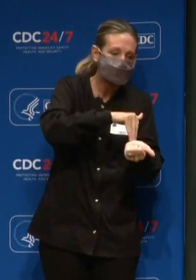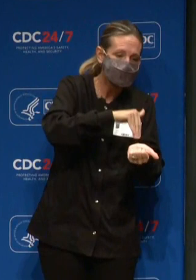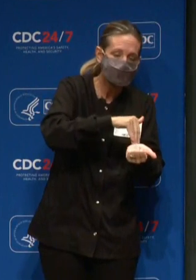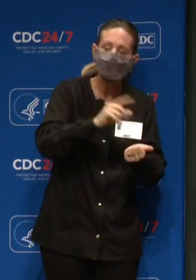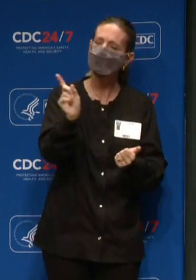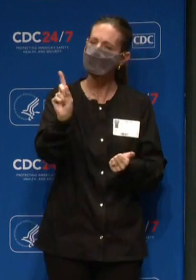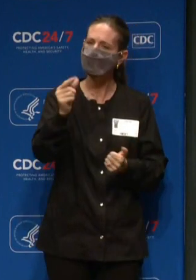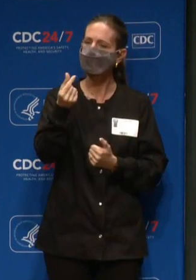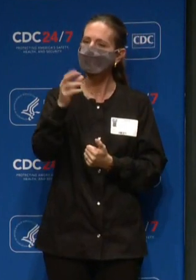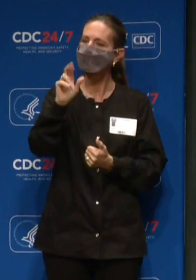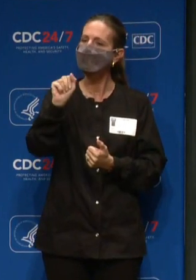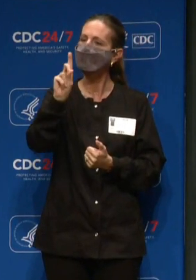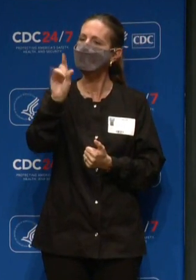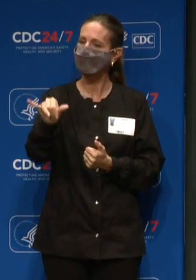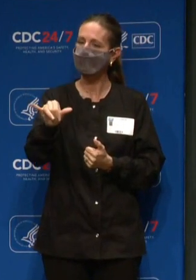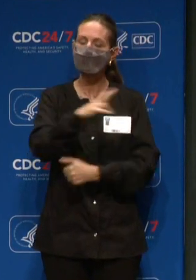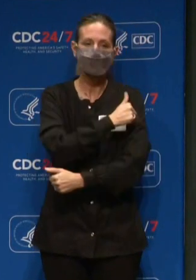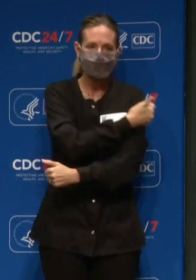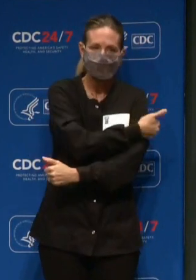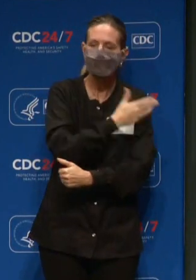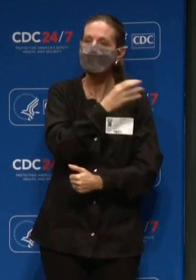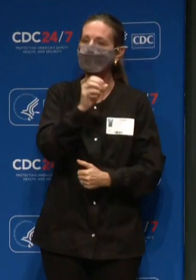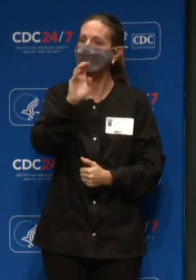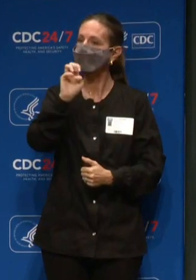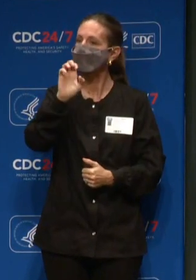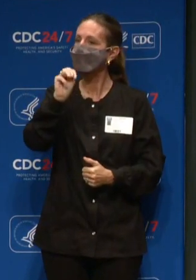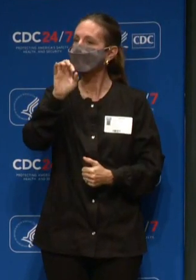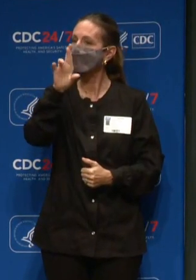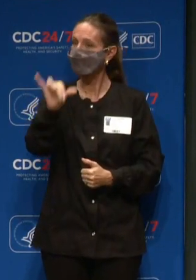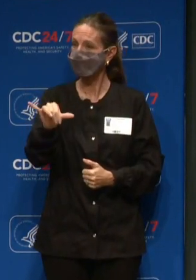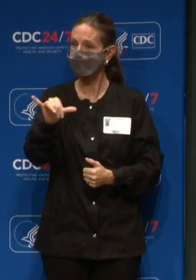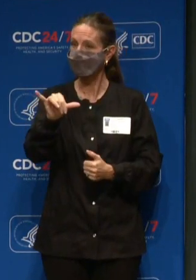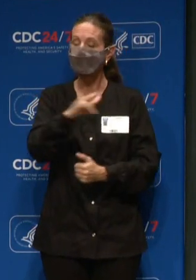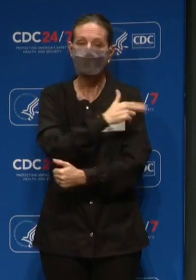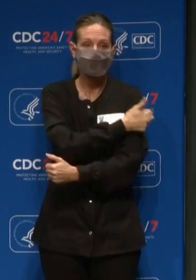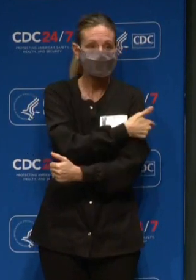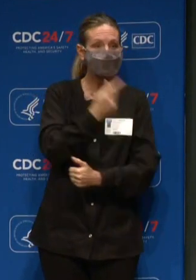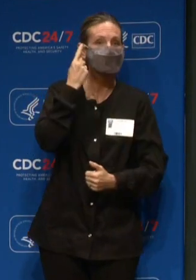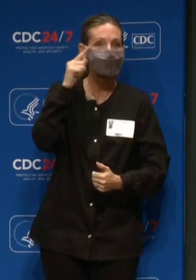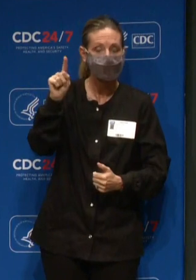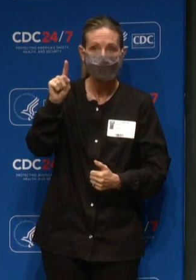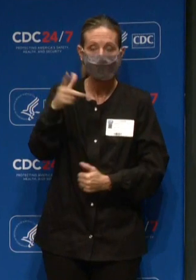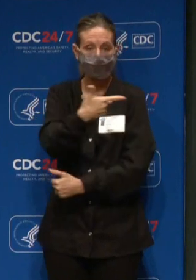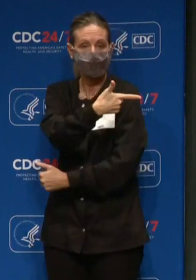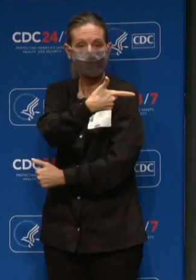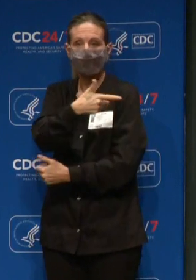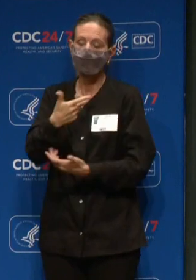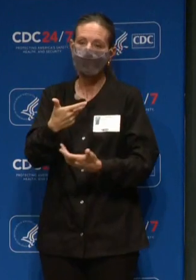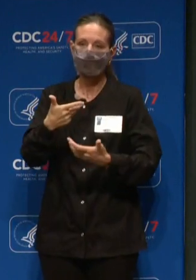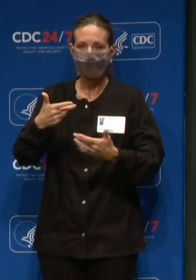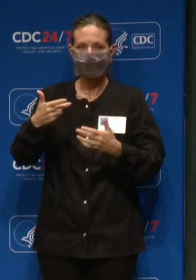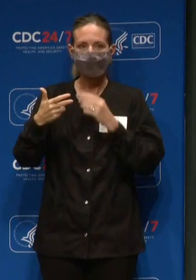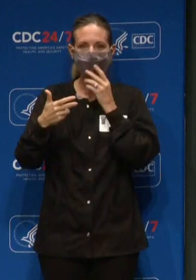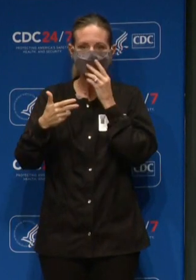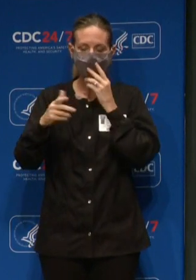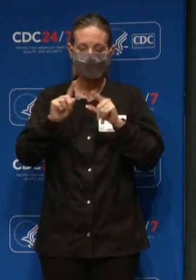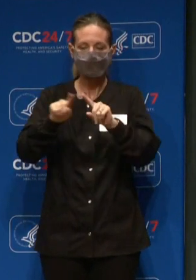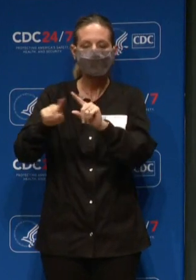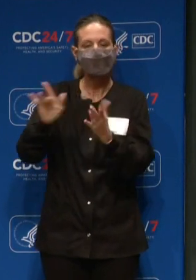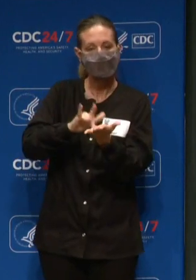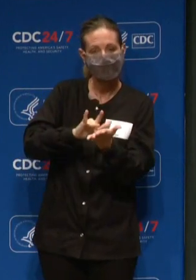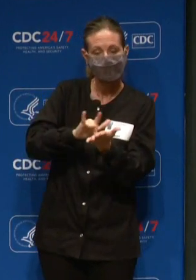University Hospital's work on clinical trials for Regeneron's antibody cocktail and Moderna's candidate